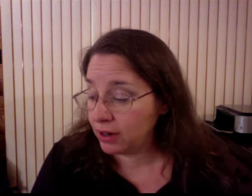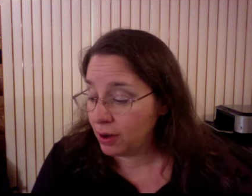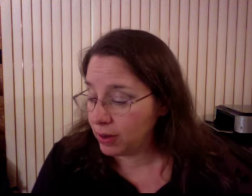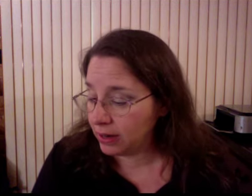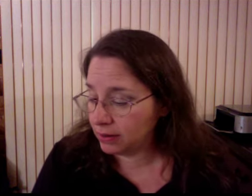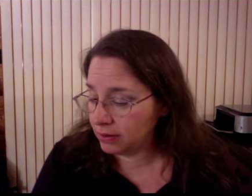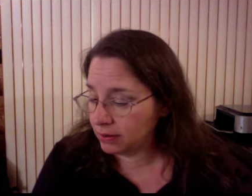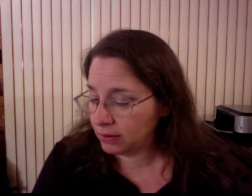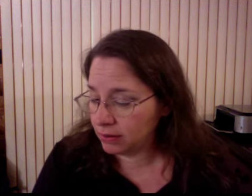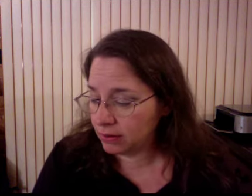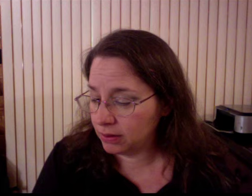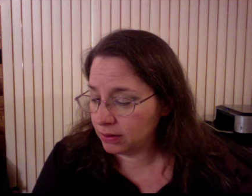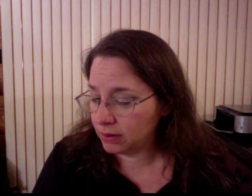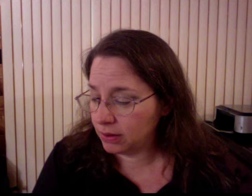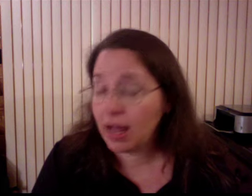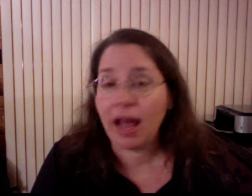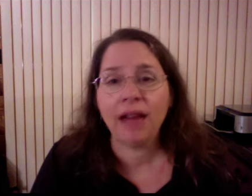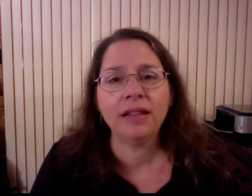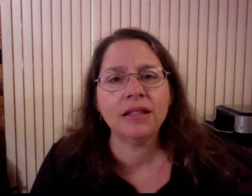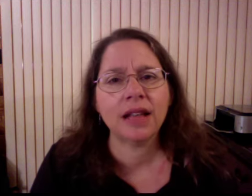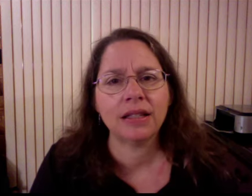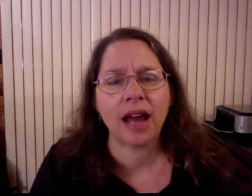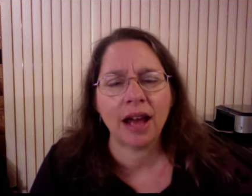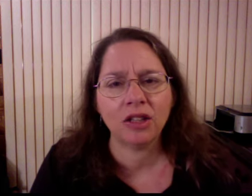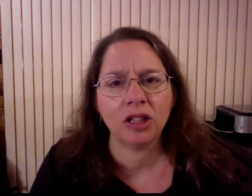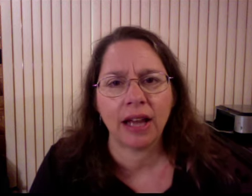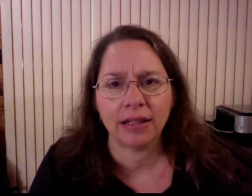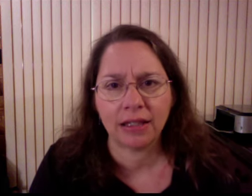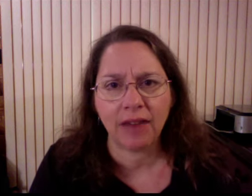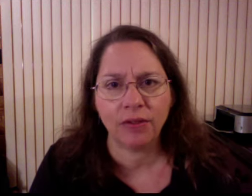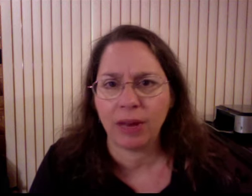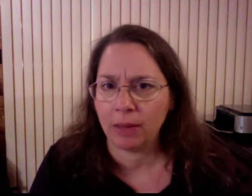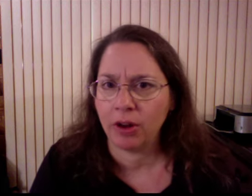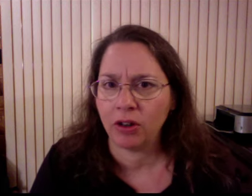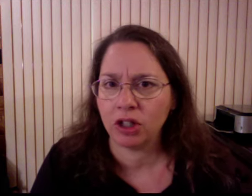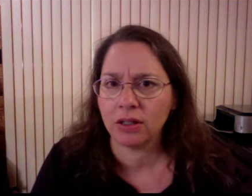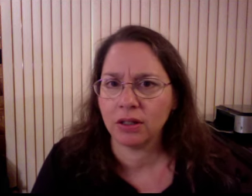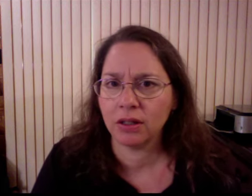it. And this lesson actually has saved many marriages.